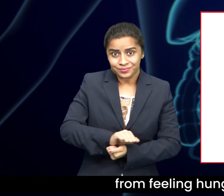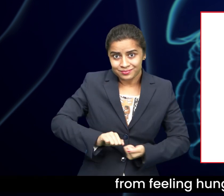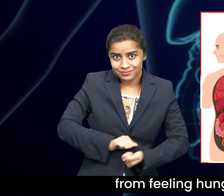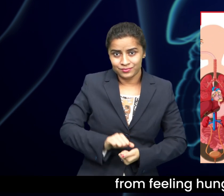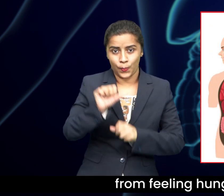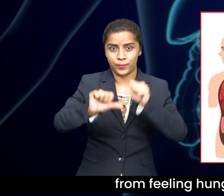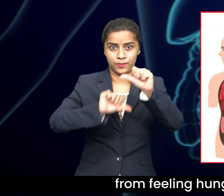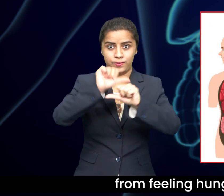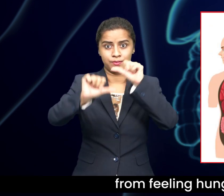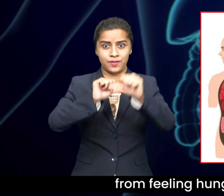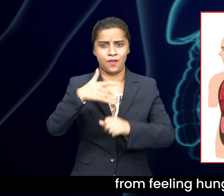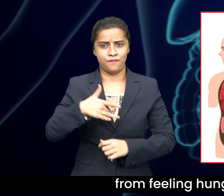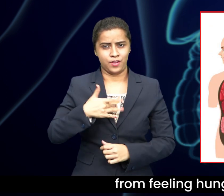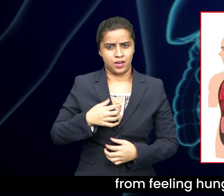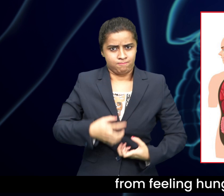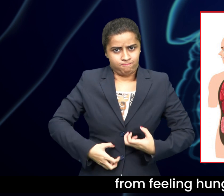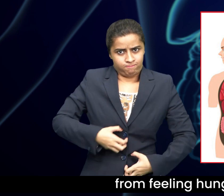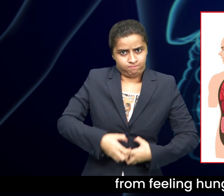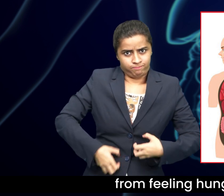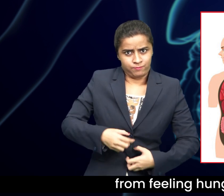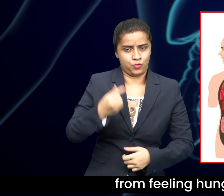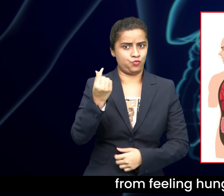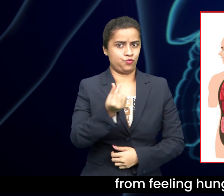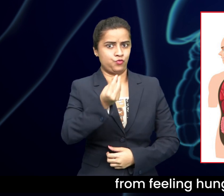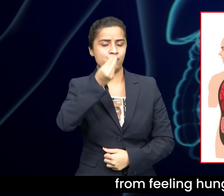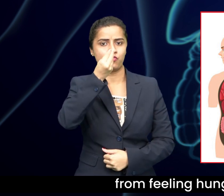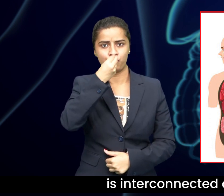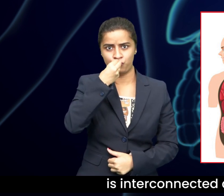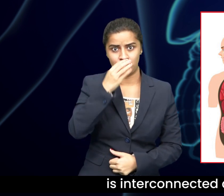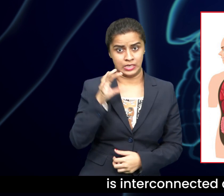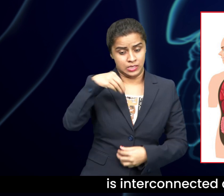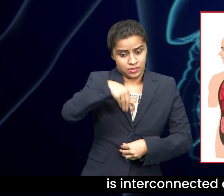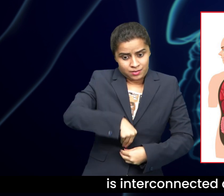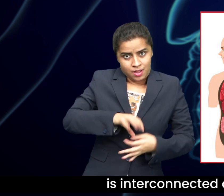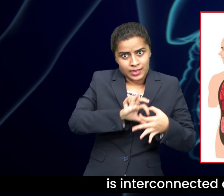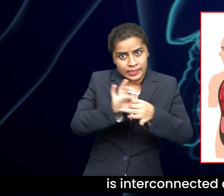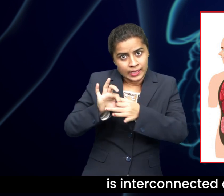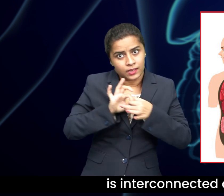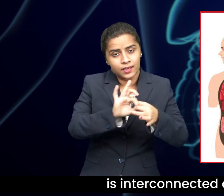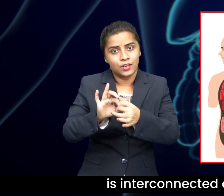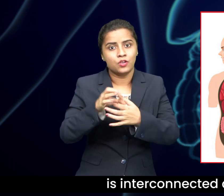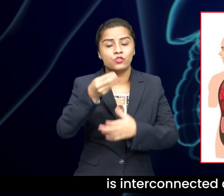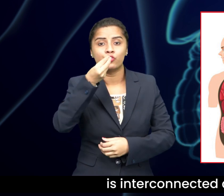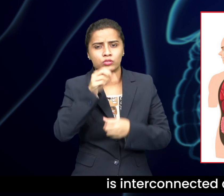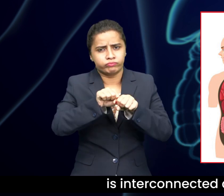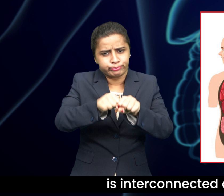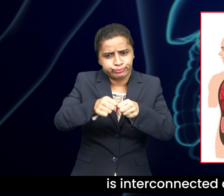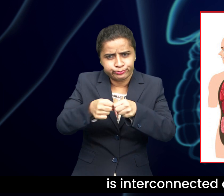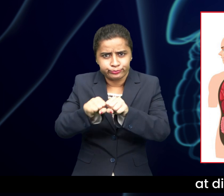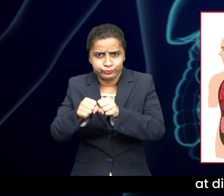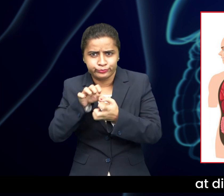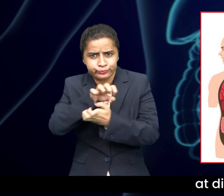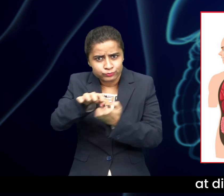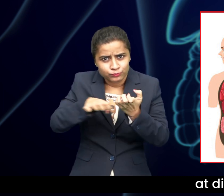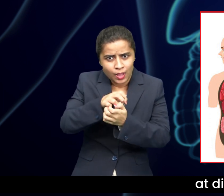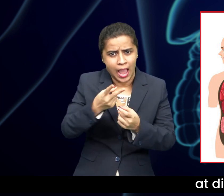From feeling hungry to the utilization of food is interconnected, and the food is broken down at different